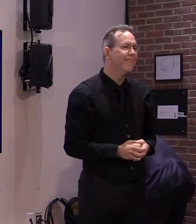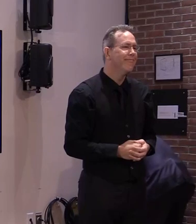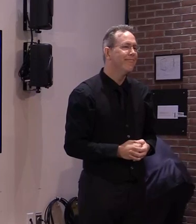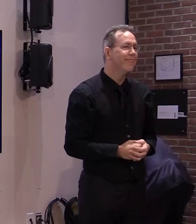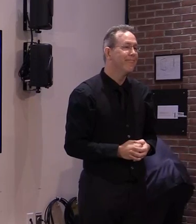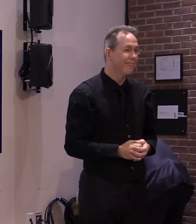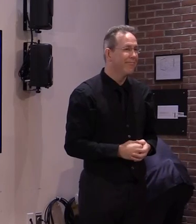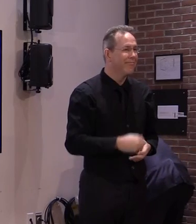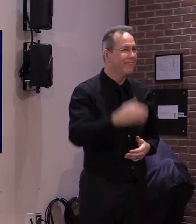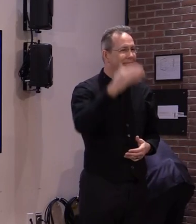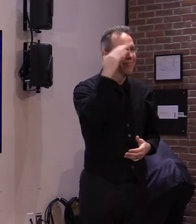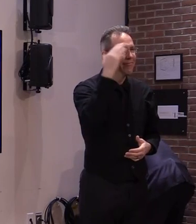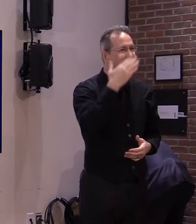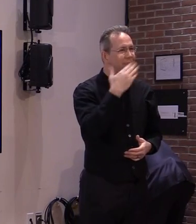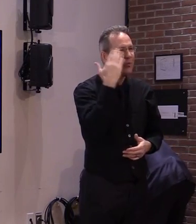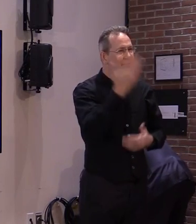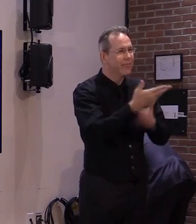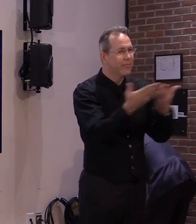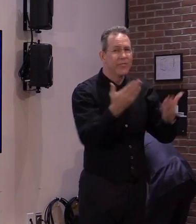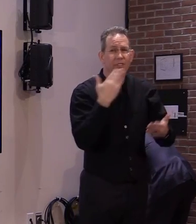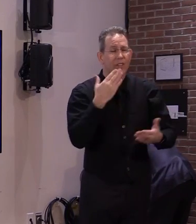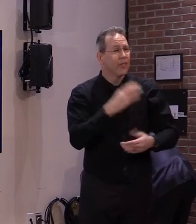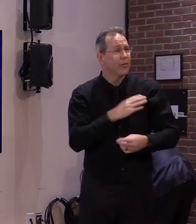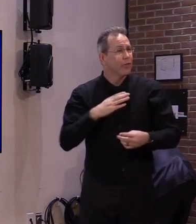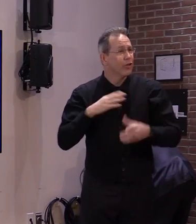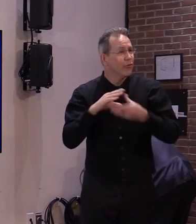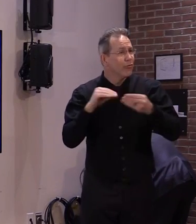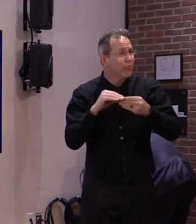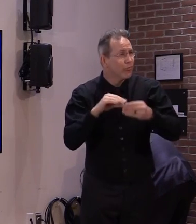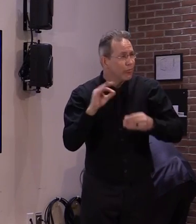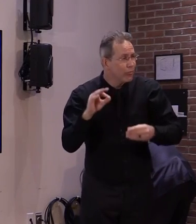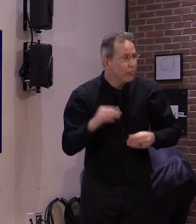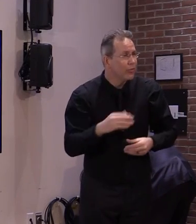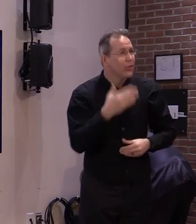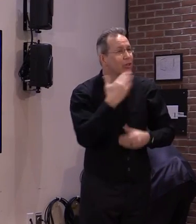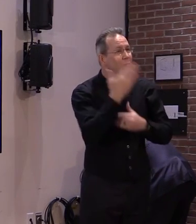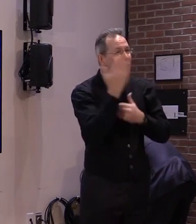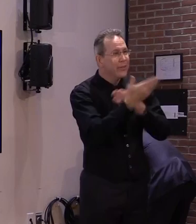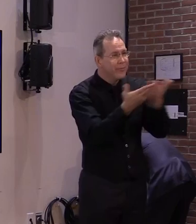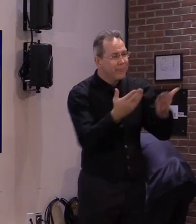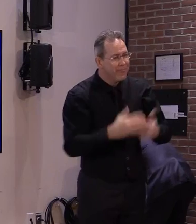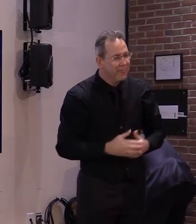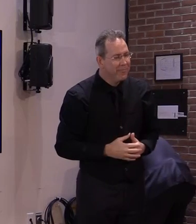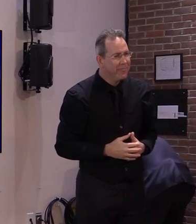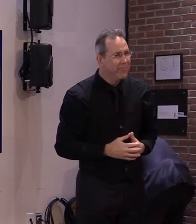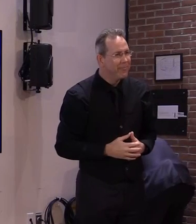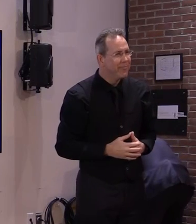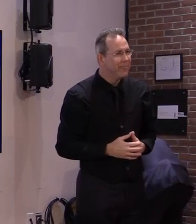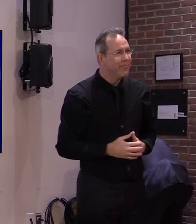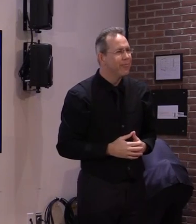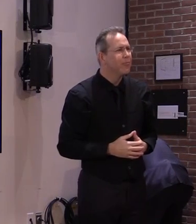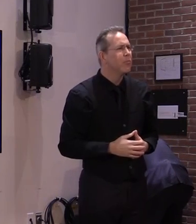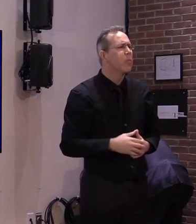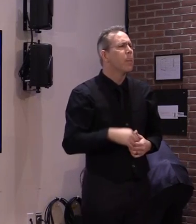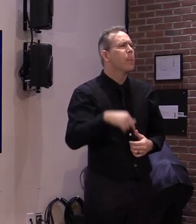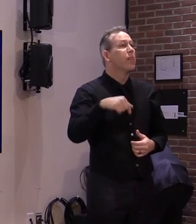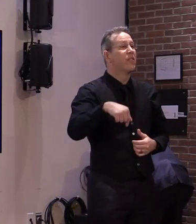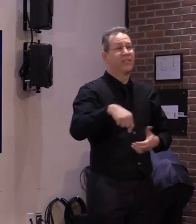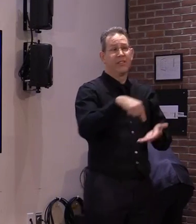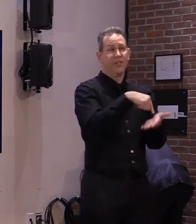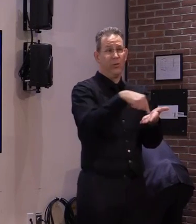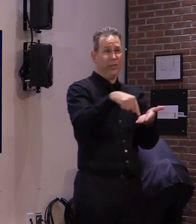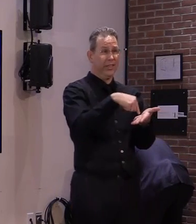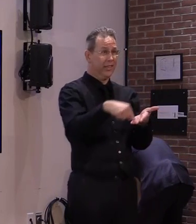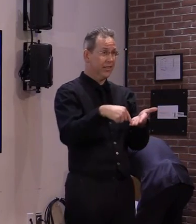Thank you very much, Commissioner Harrington, and good morning, everyone. This week, there is reason for